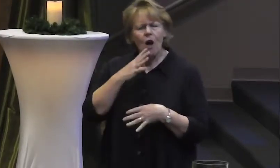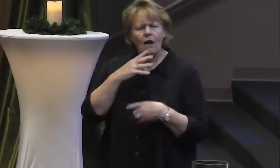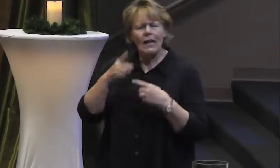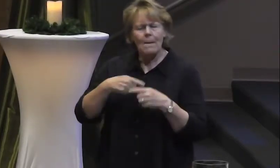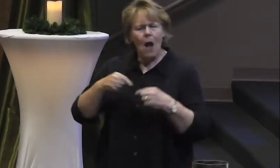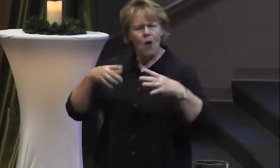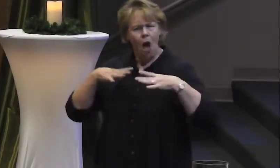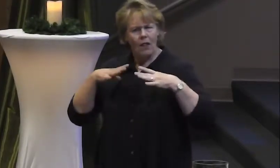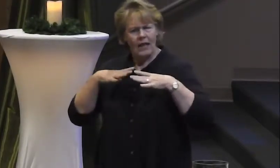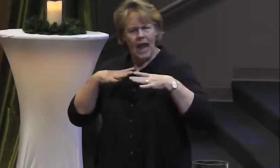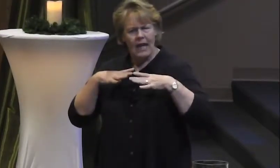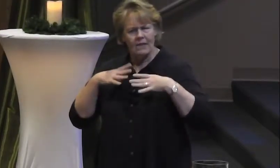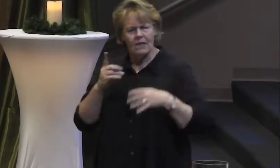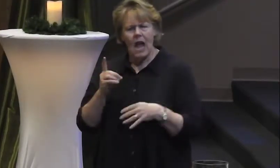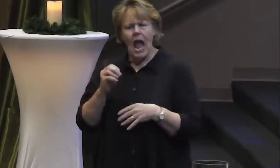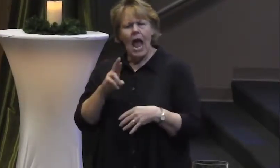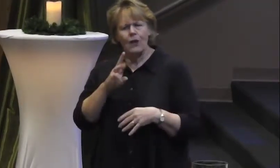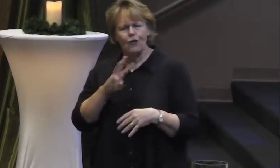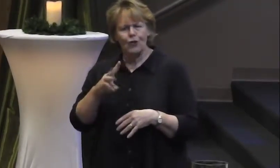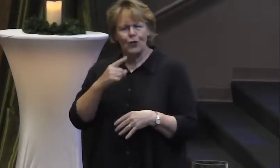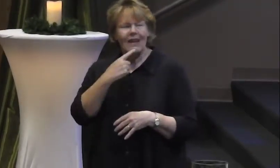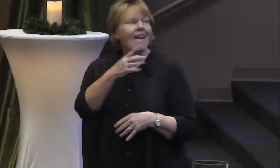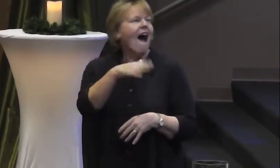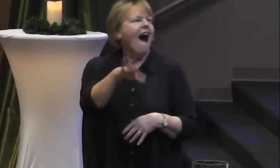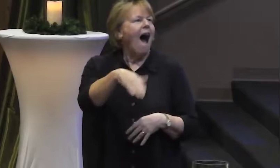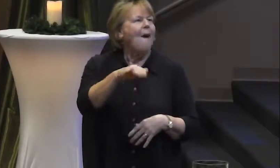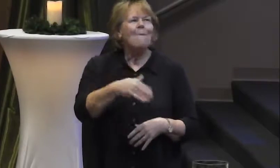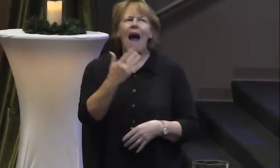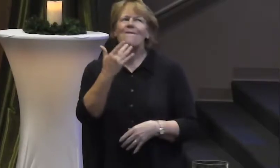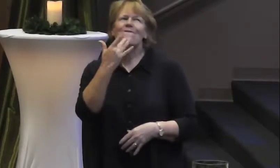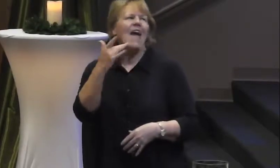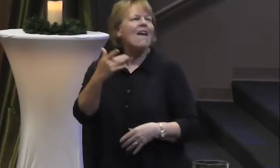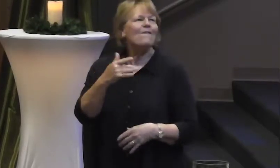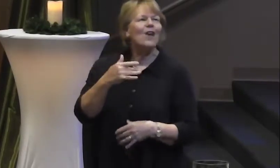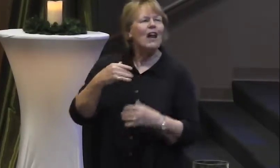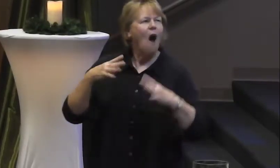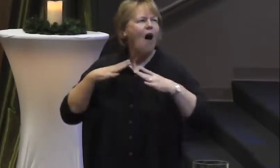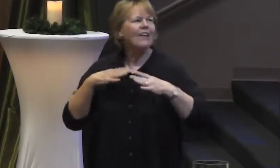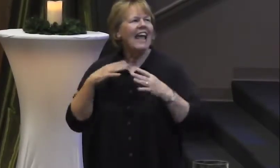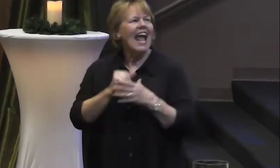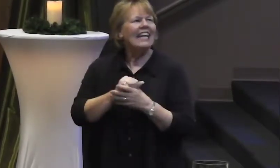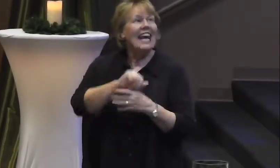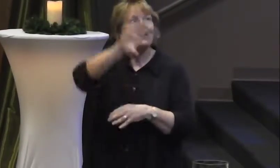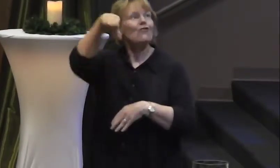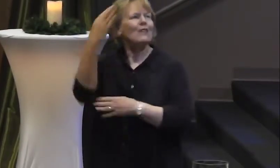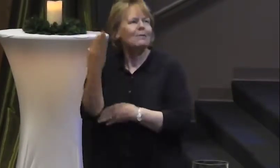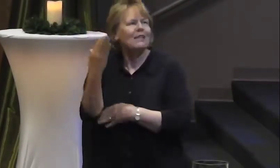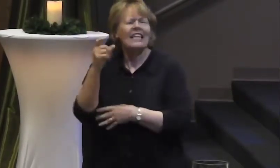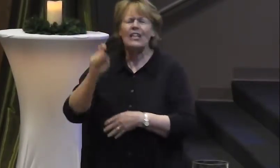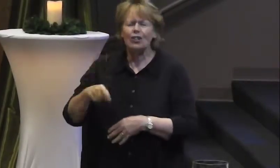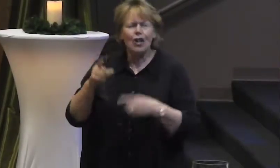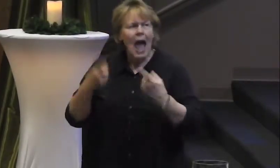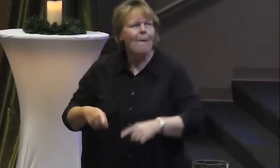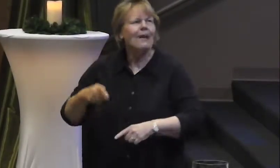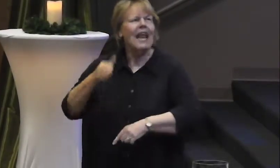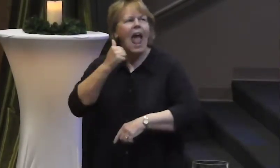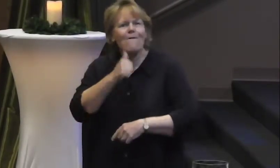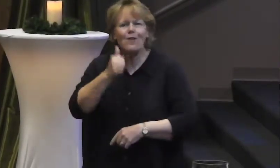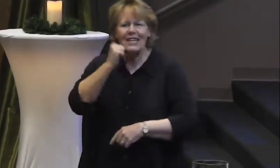says, my favorite holiday is Christmas. I think Christmas should be every day. And I said, well, why is that? Well, you get presents every